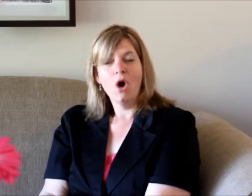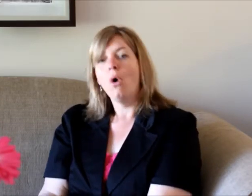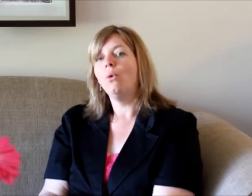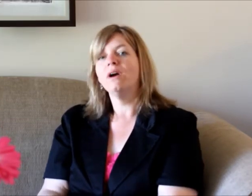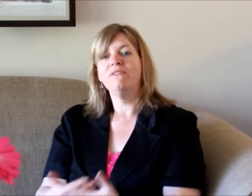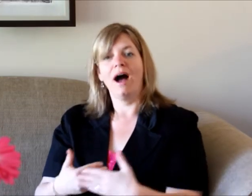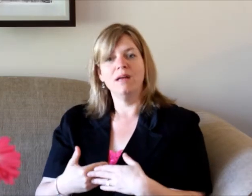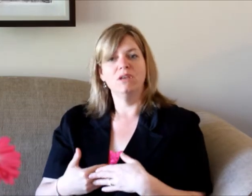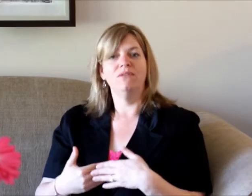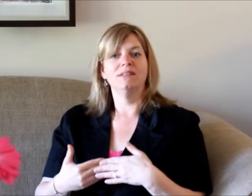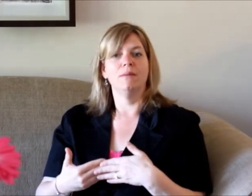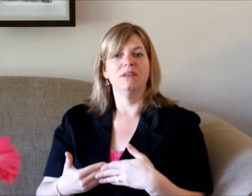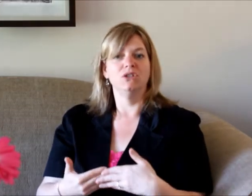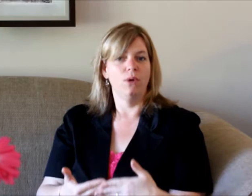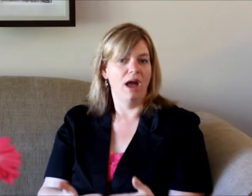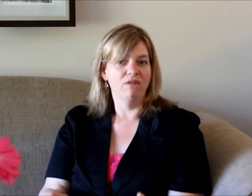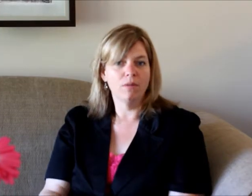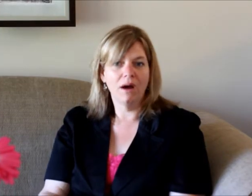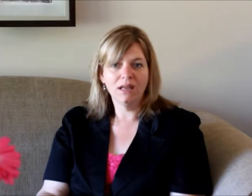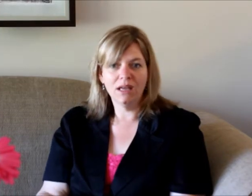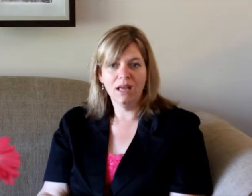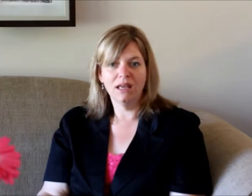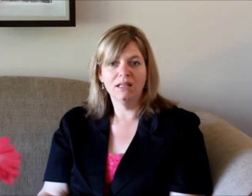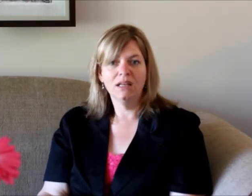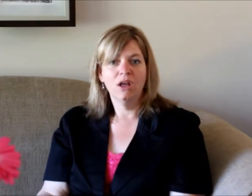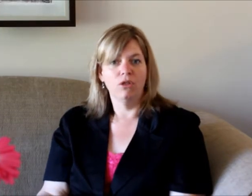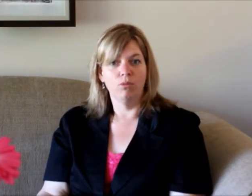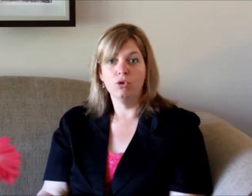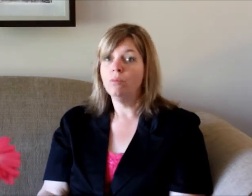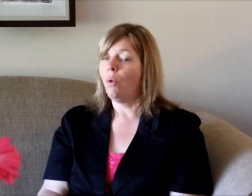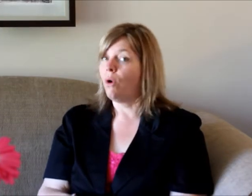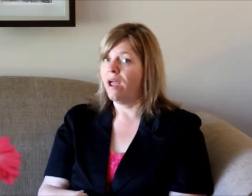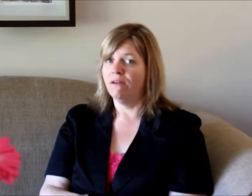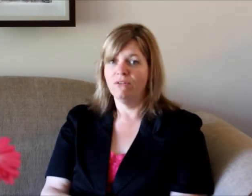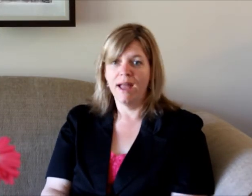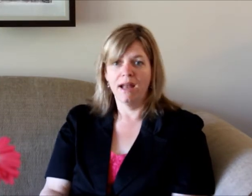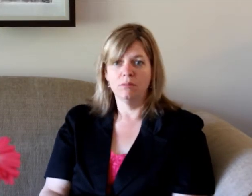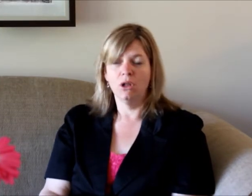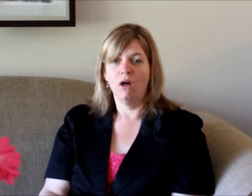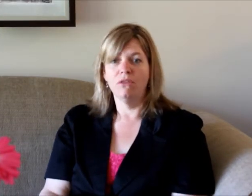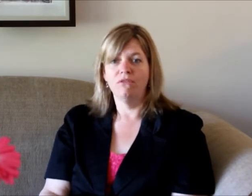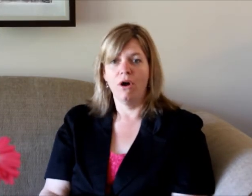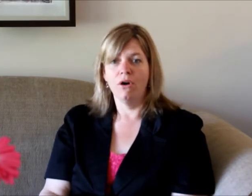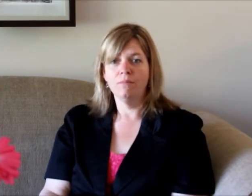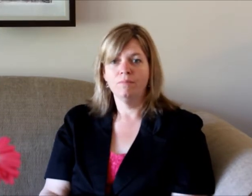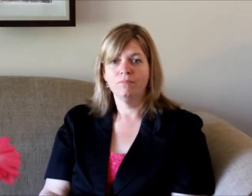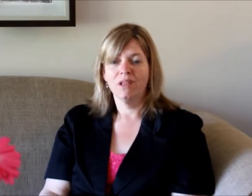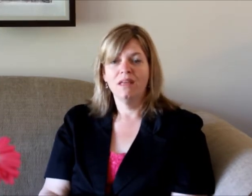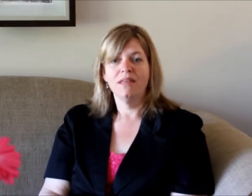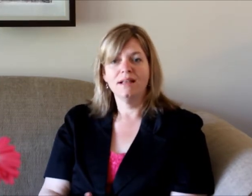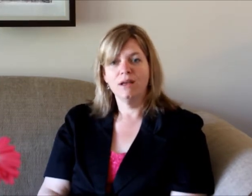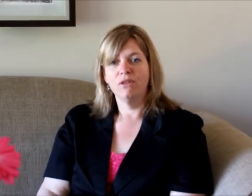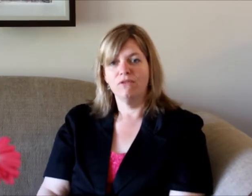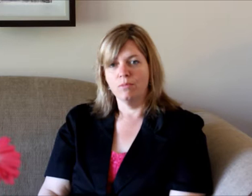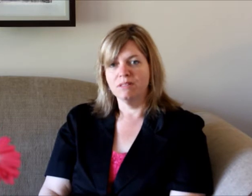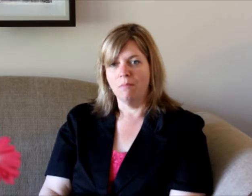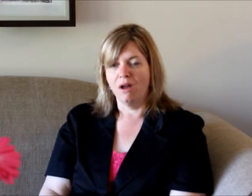or if I'm giving something to everybody in the room or every animal on the farm. That's how the verb is